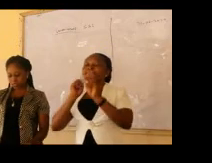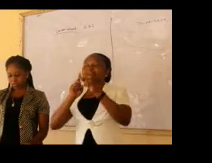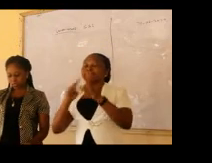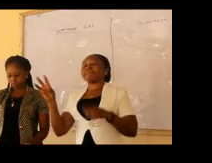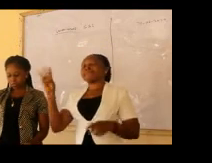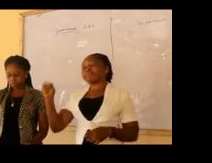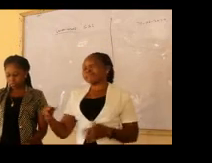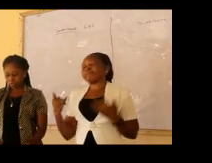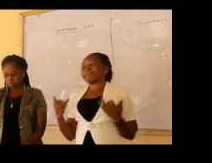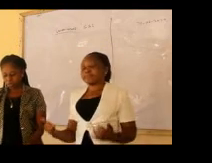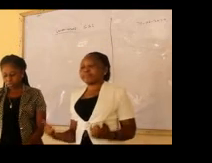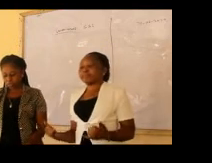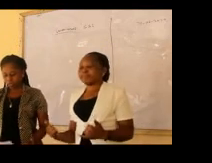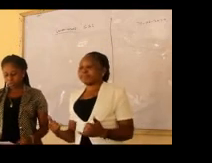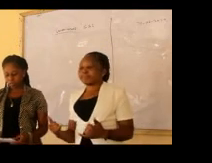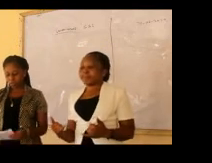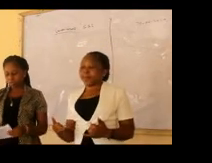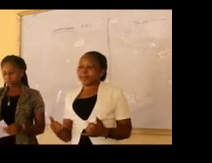class.